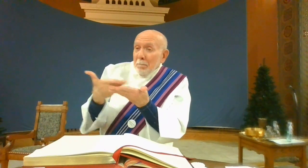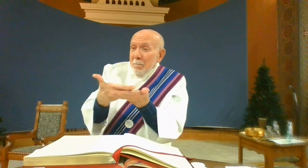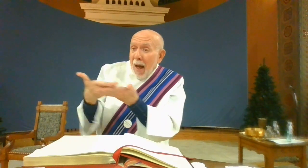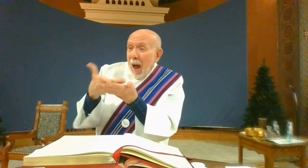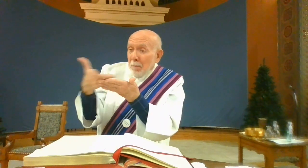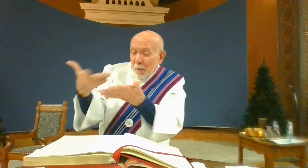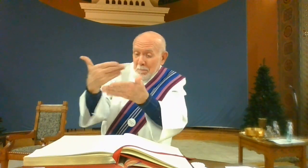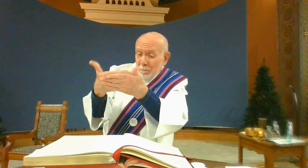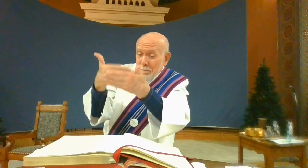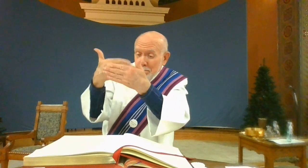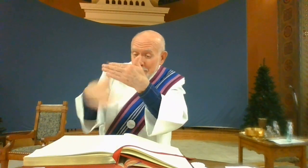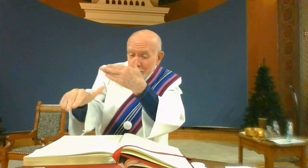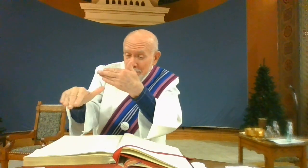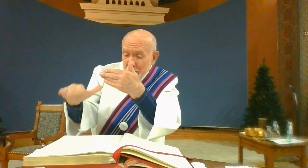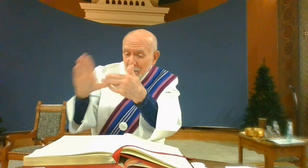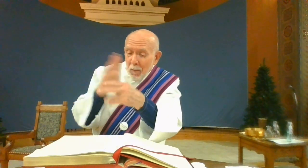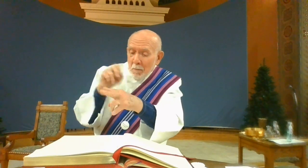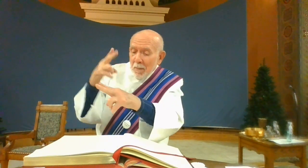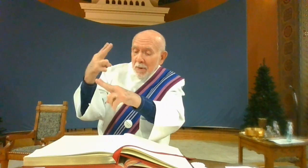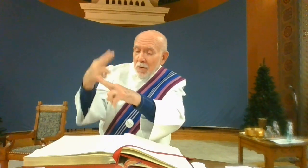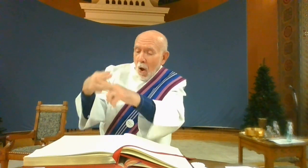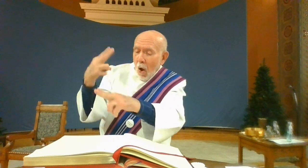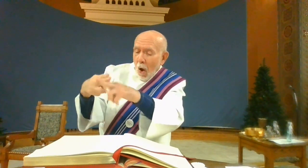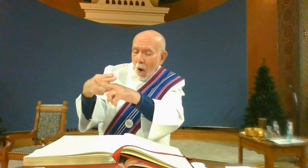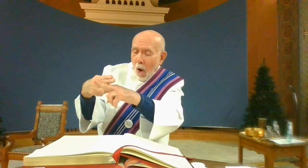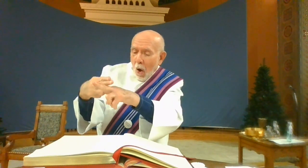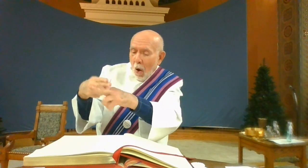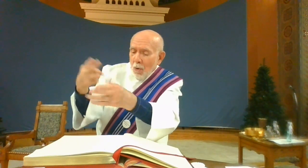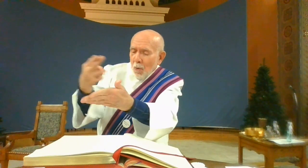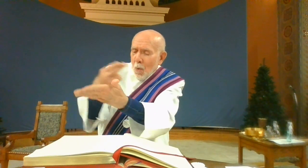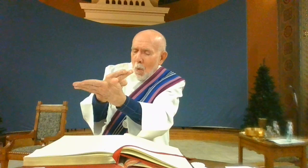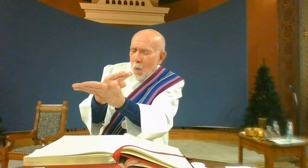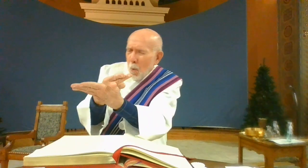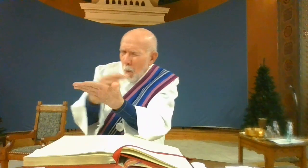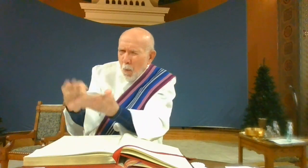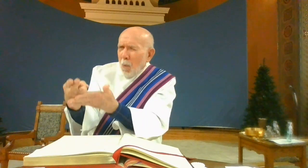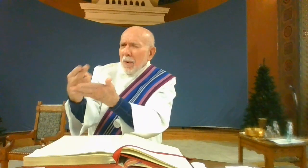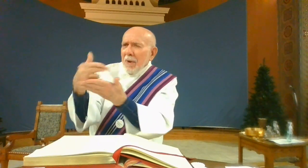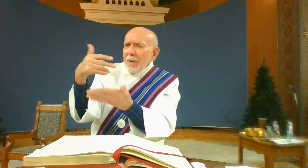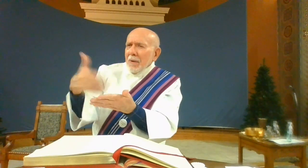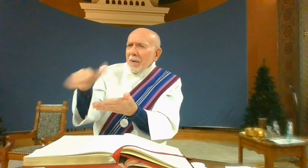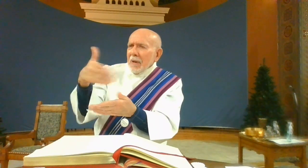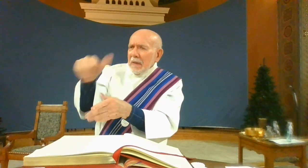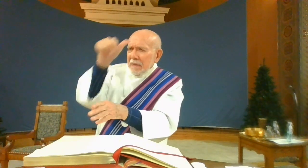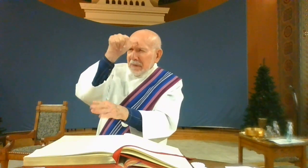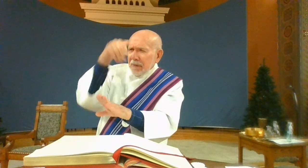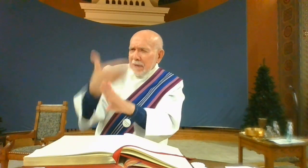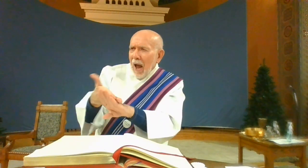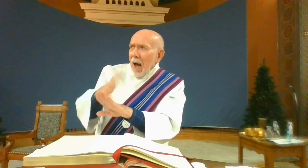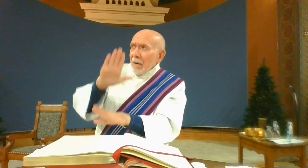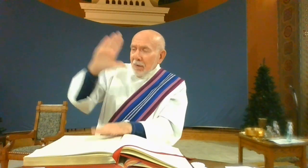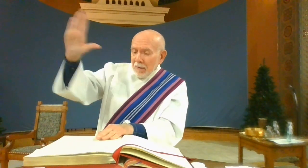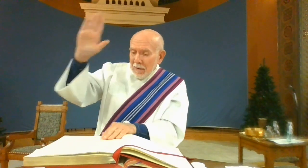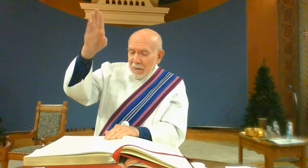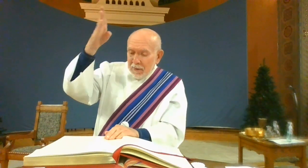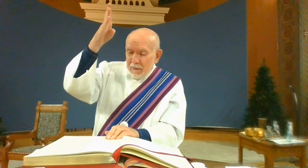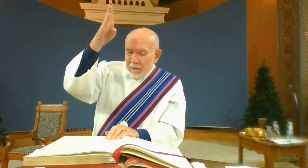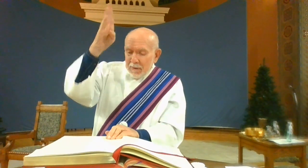Therefore, the child to be born will be called Holy, the Son of God.